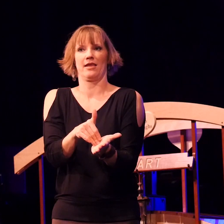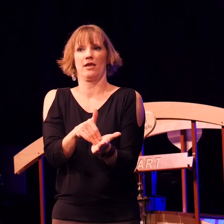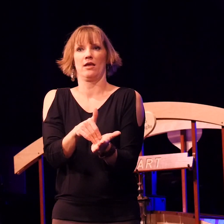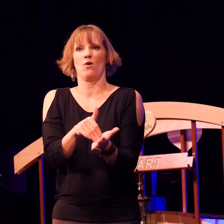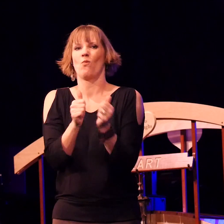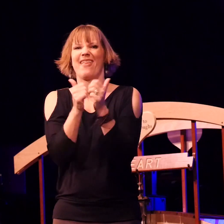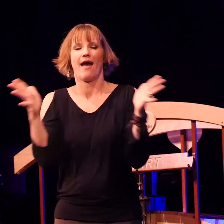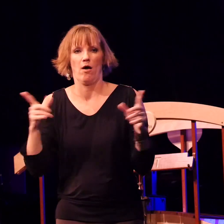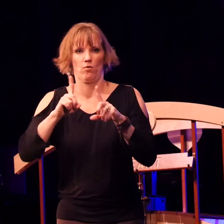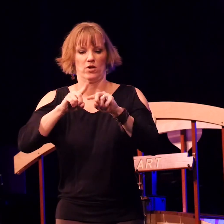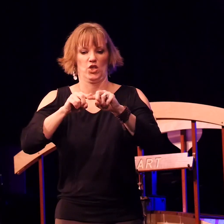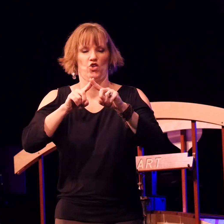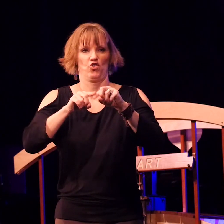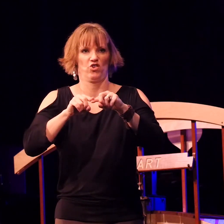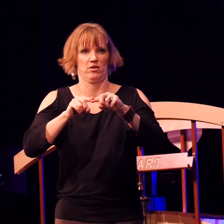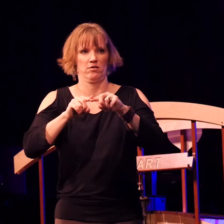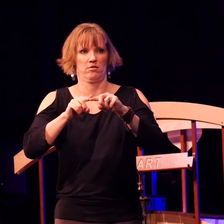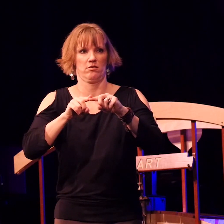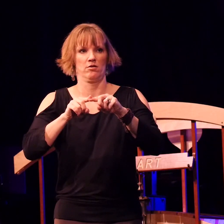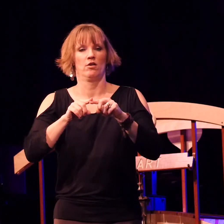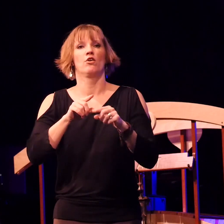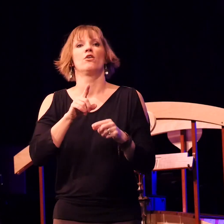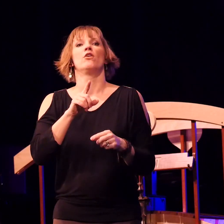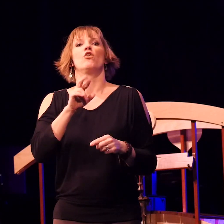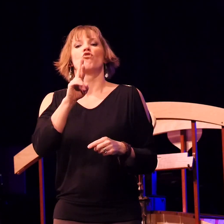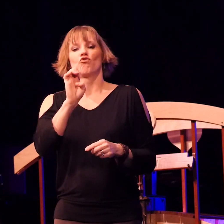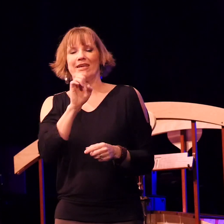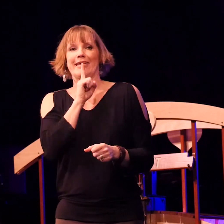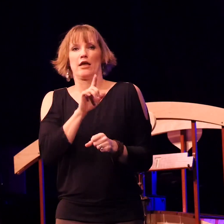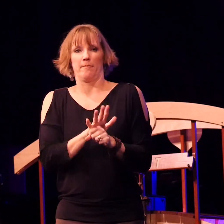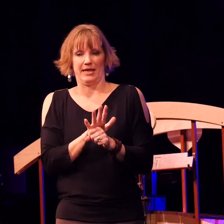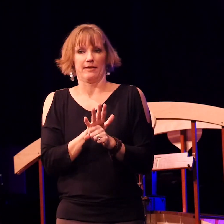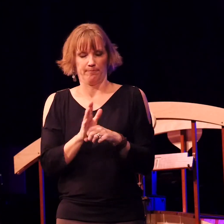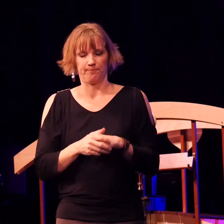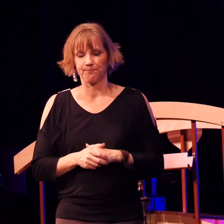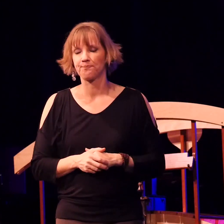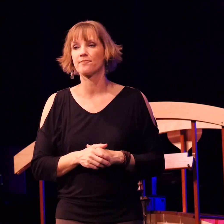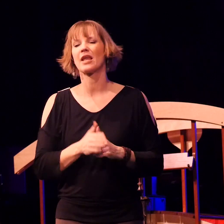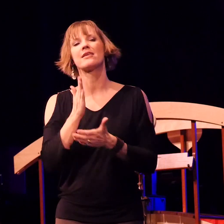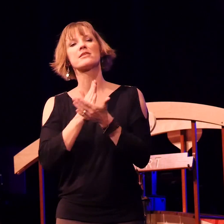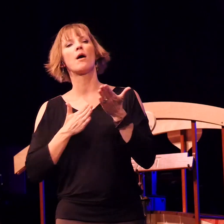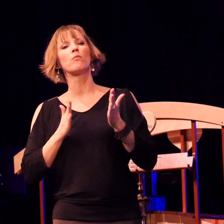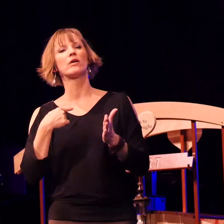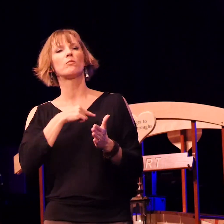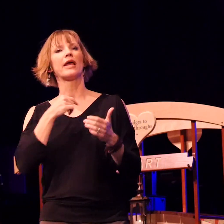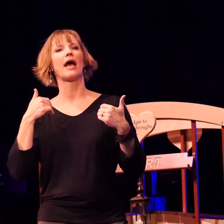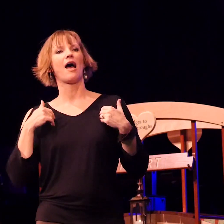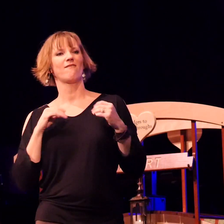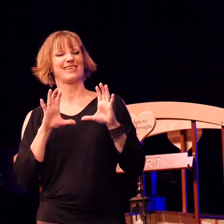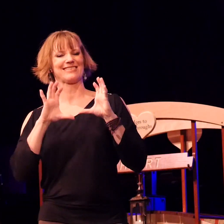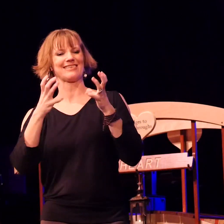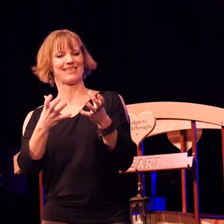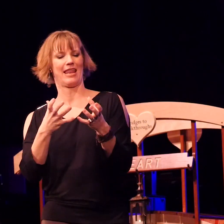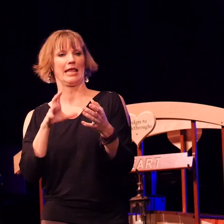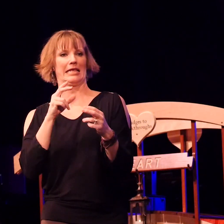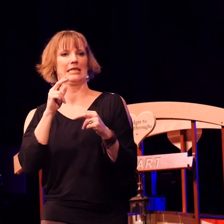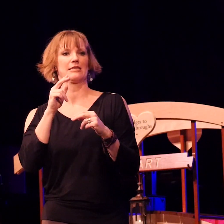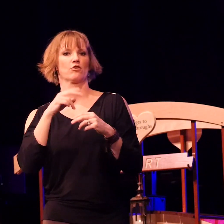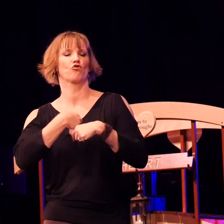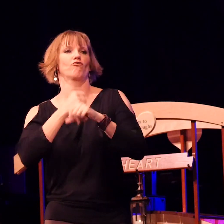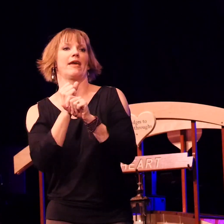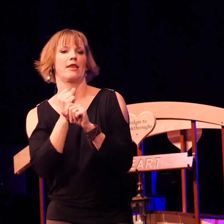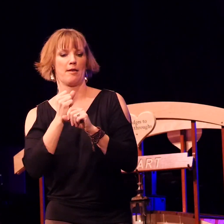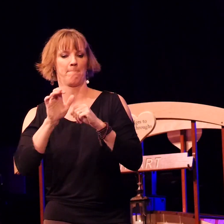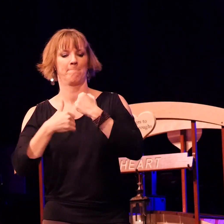unconditionally. To recommit. You know, in some respects, I think we have a society built more on attachment